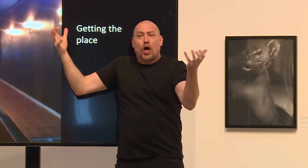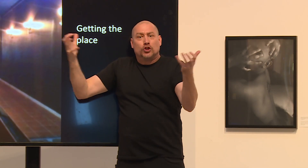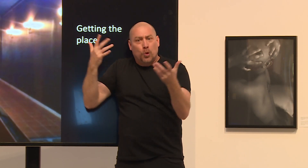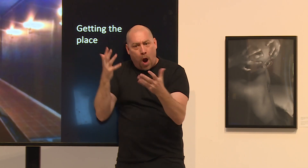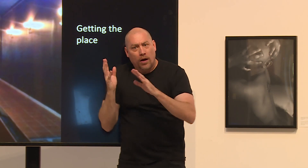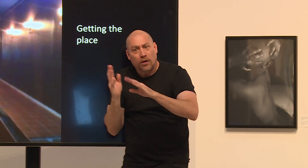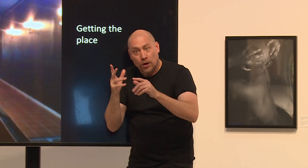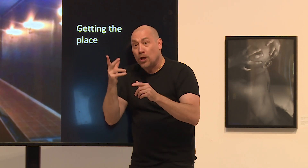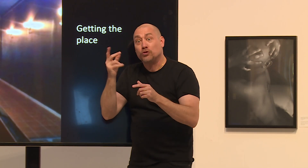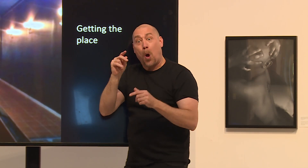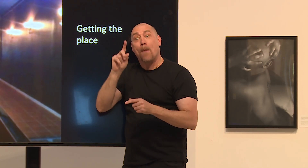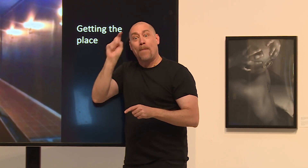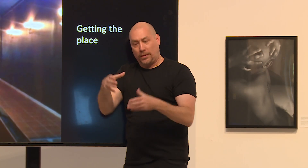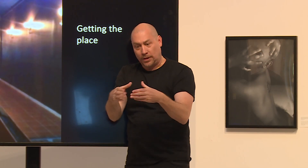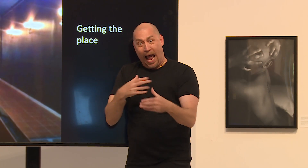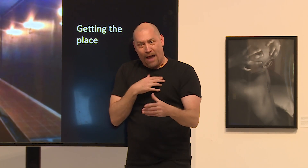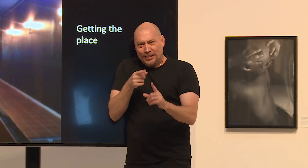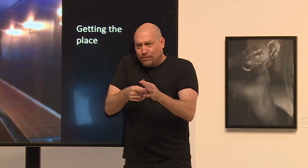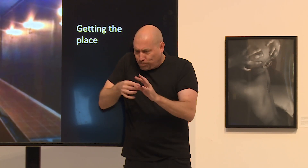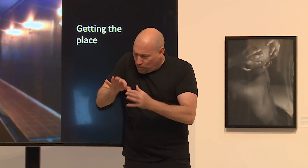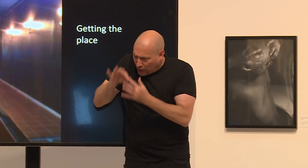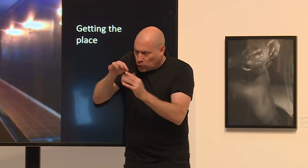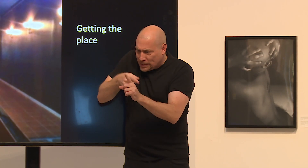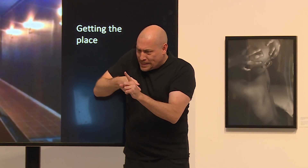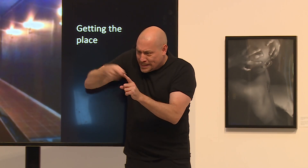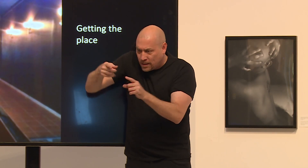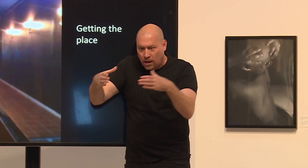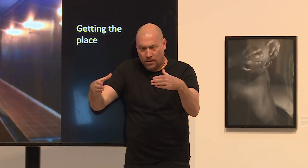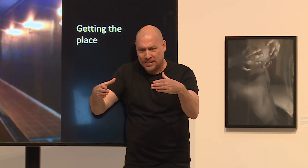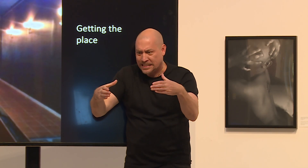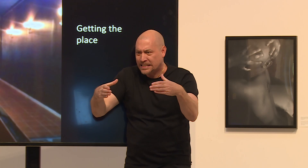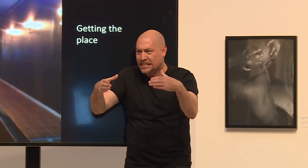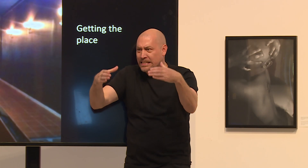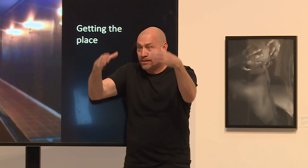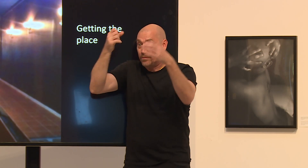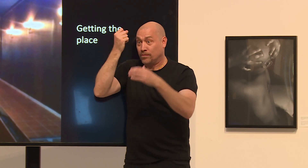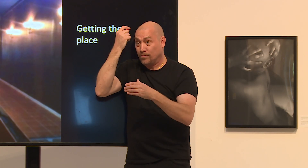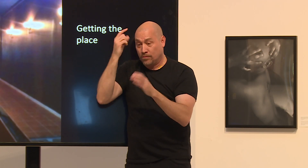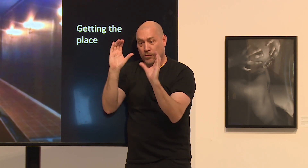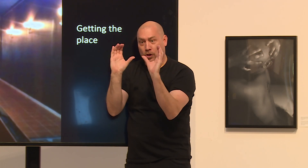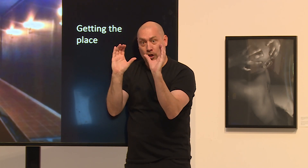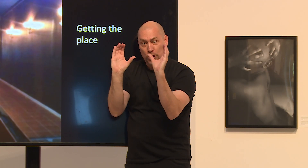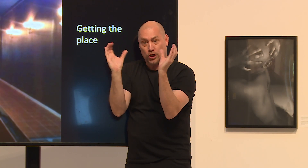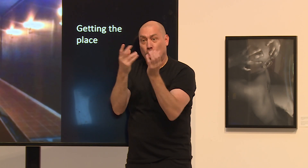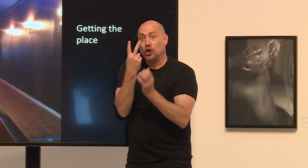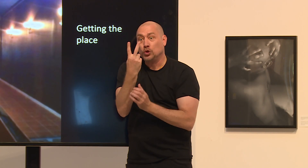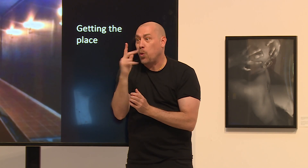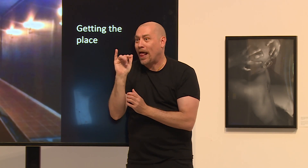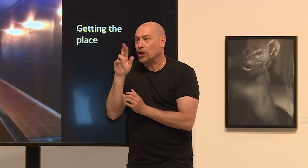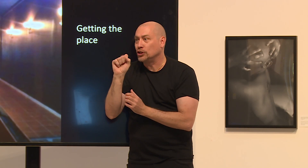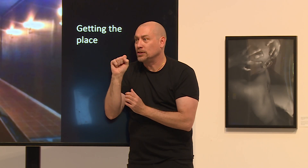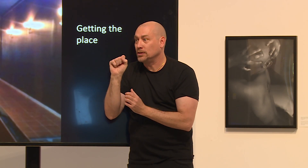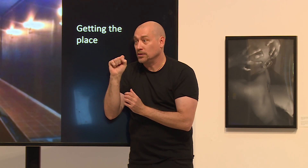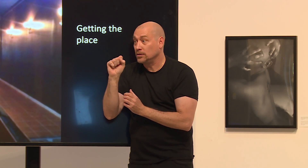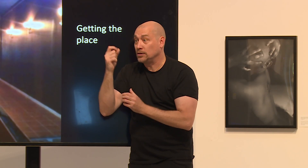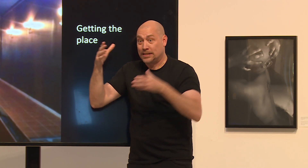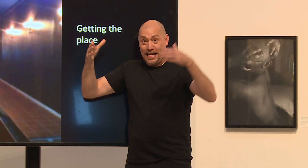have something where we could control the heat, and the heat wasn't going straight up that hood, which means we needed to have